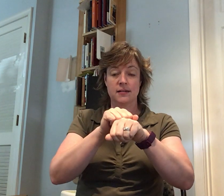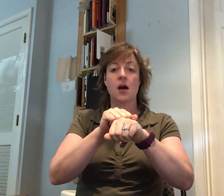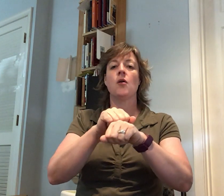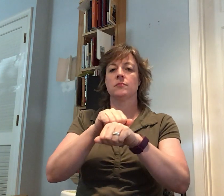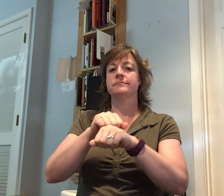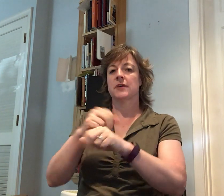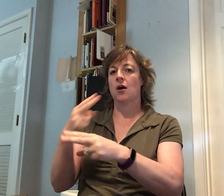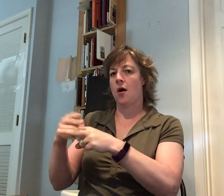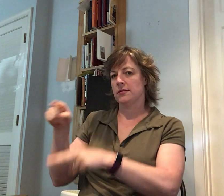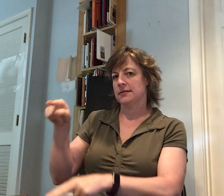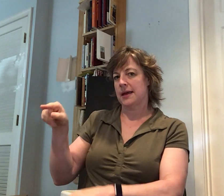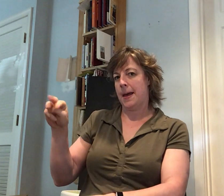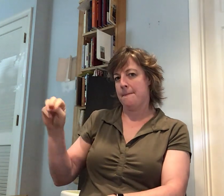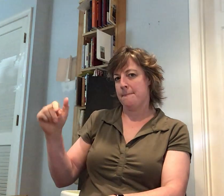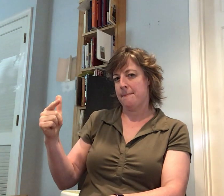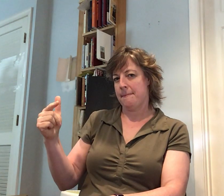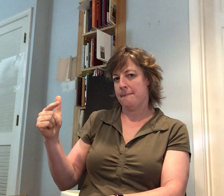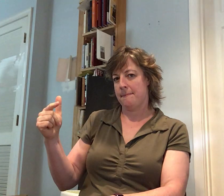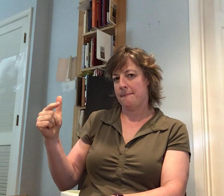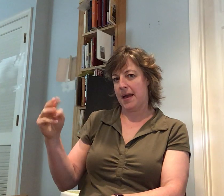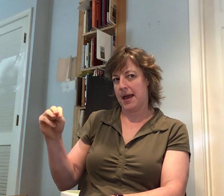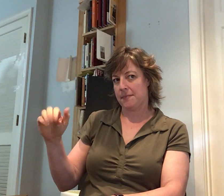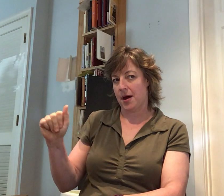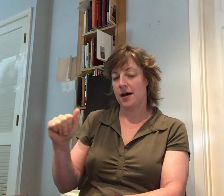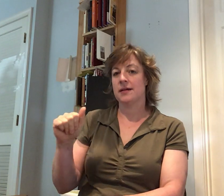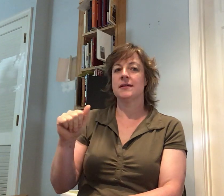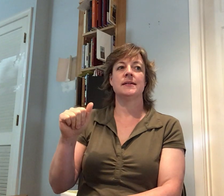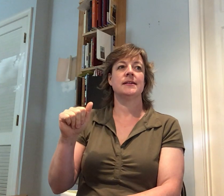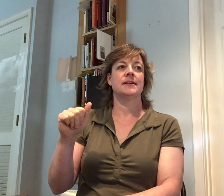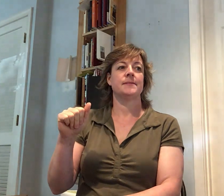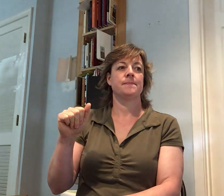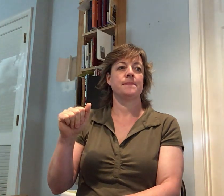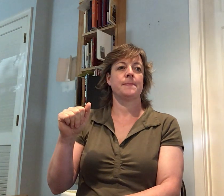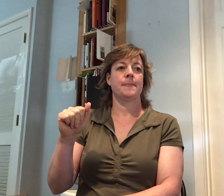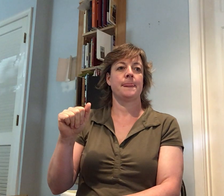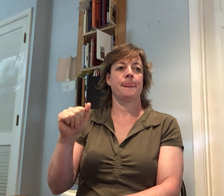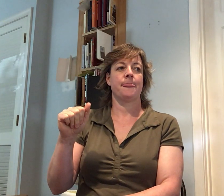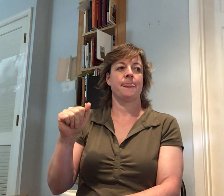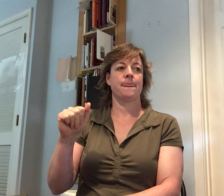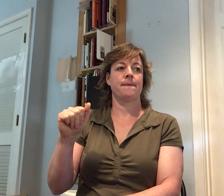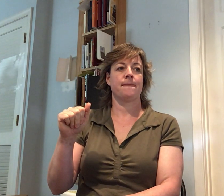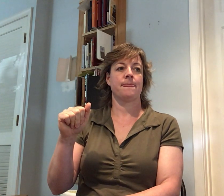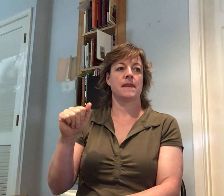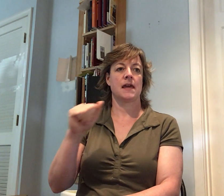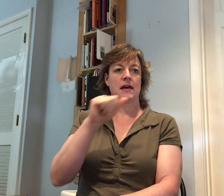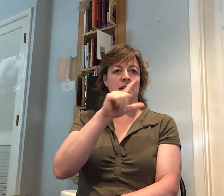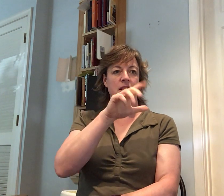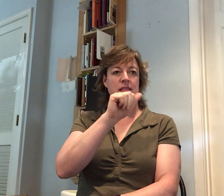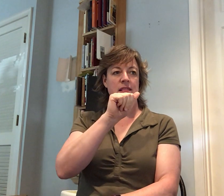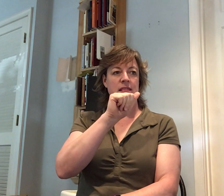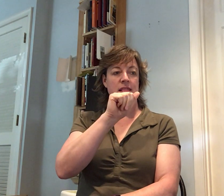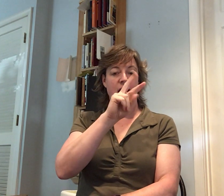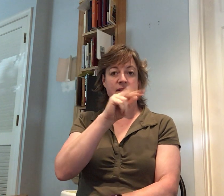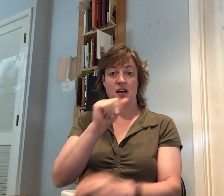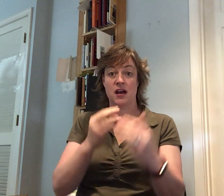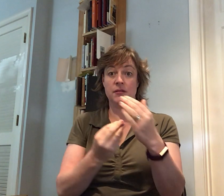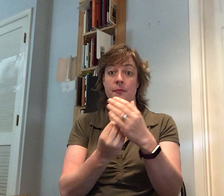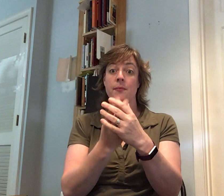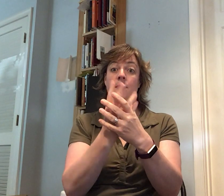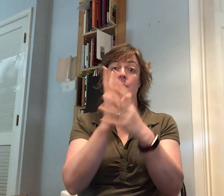and the same fluid is called lava when all the volcanic gas has escaped and it is flowing on the